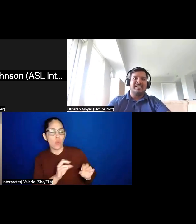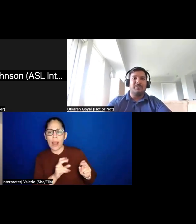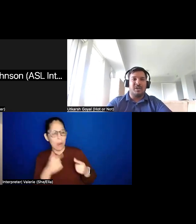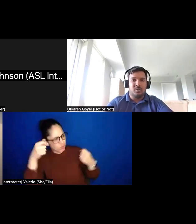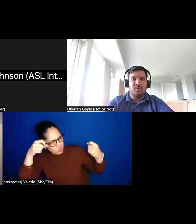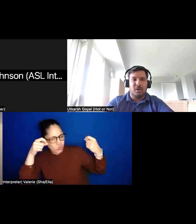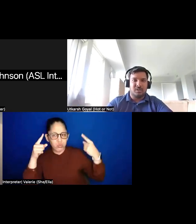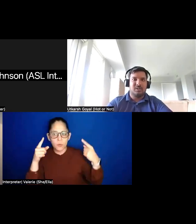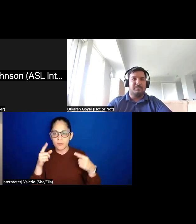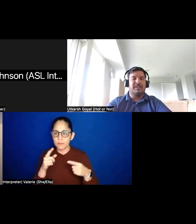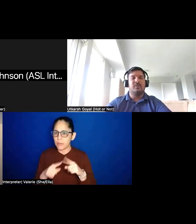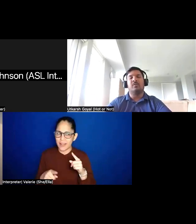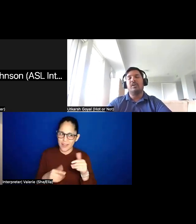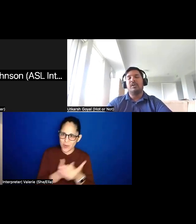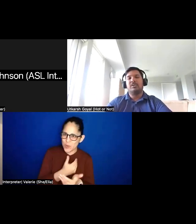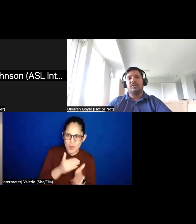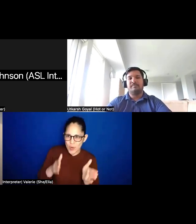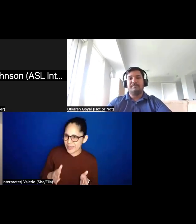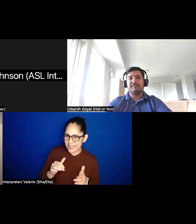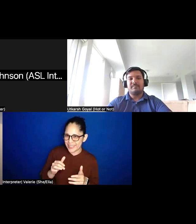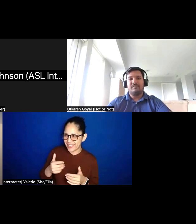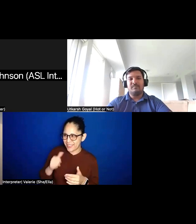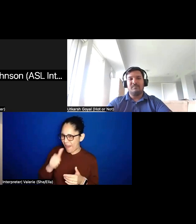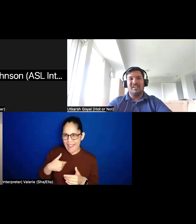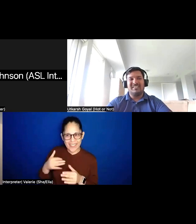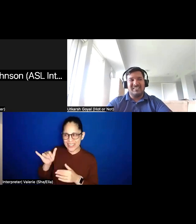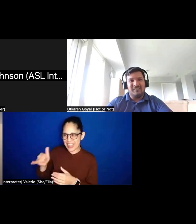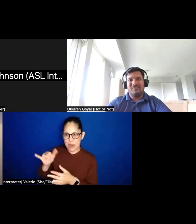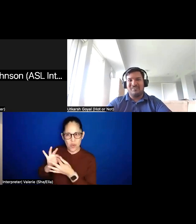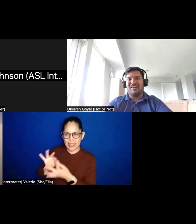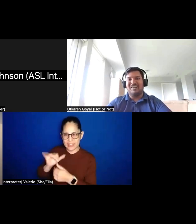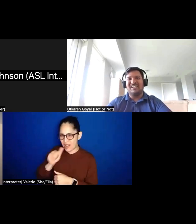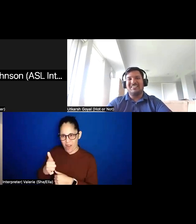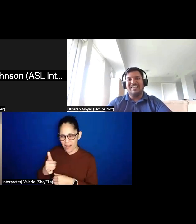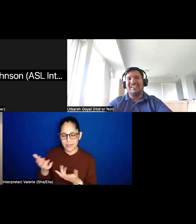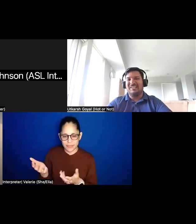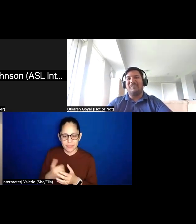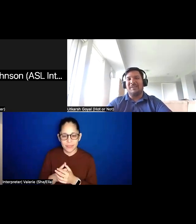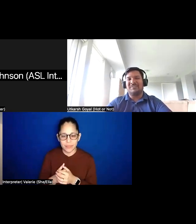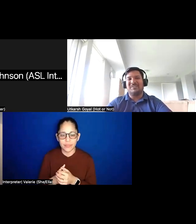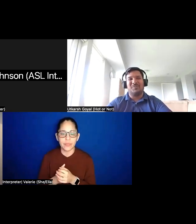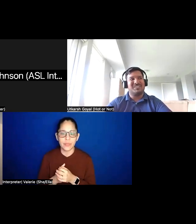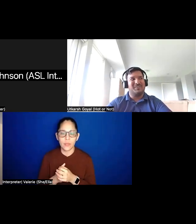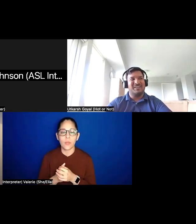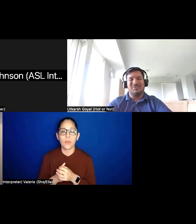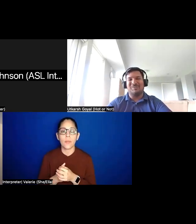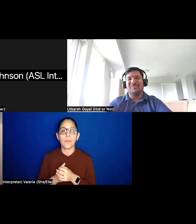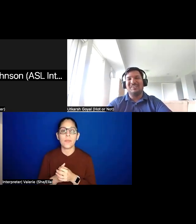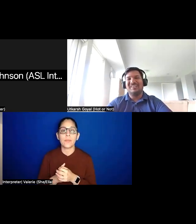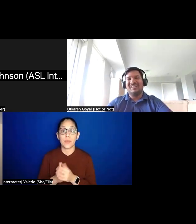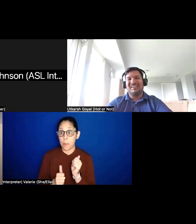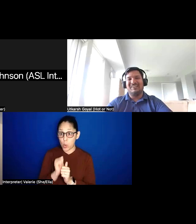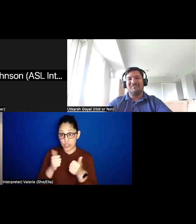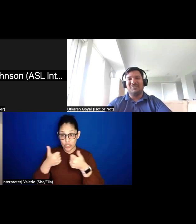where do we take the product to or the company to. So it's a tough, perhaps the most difficult